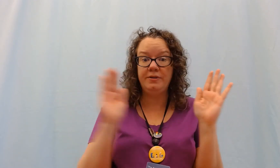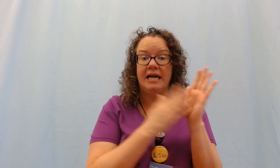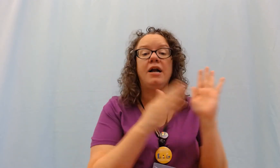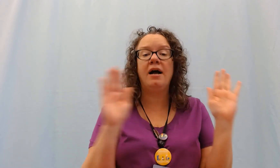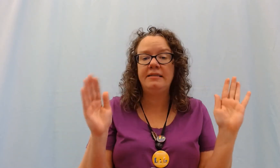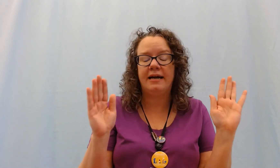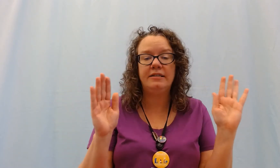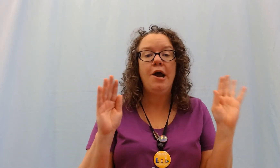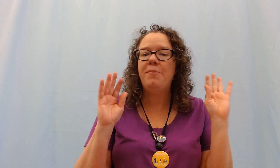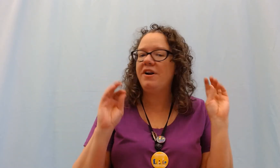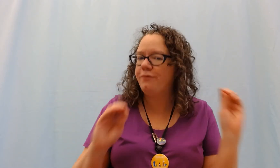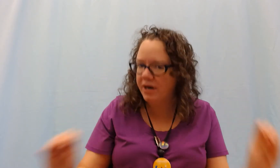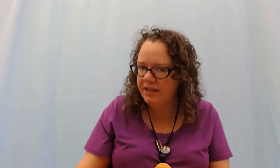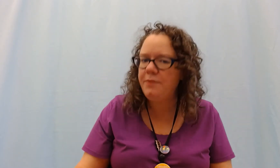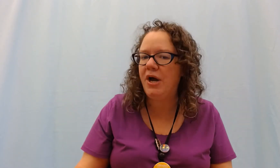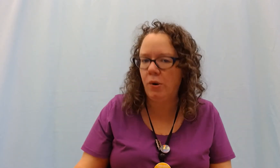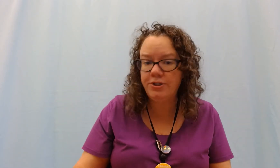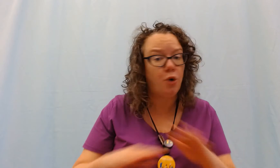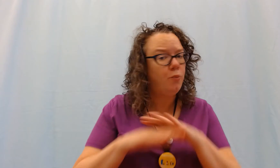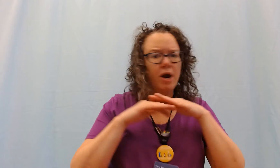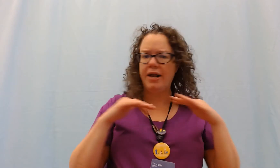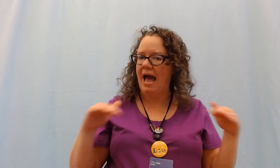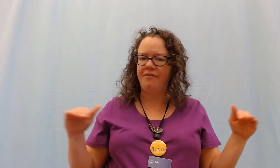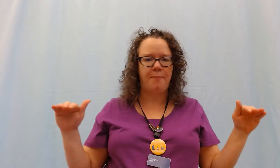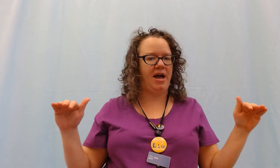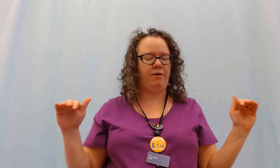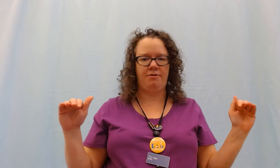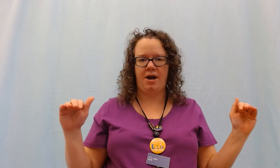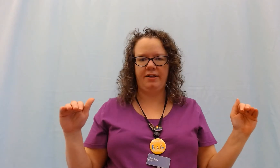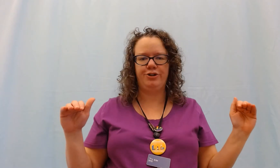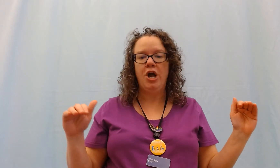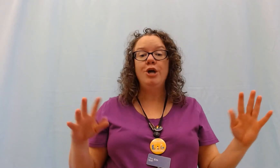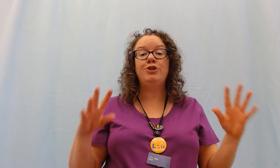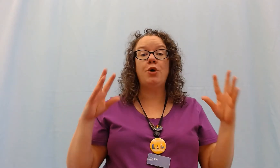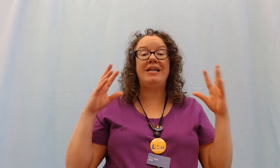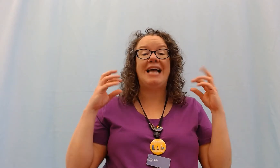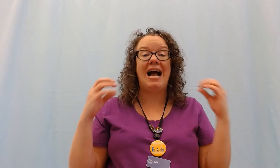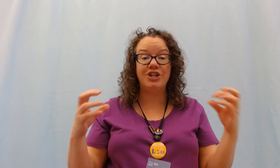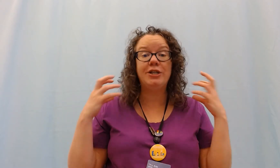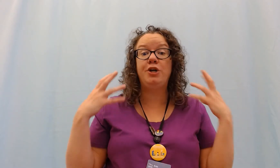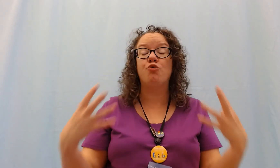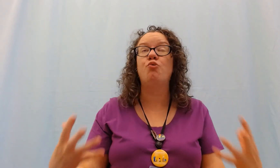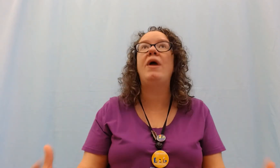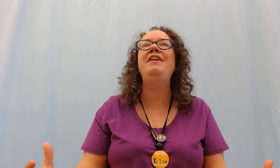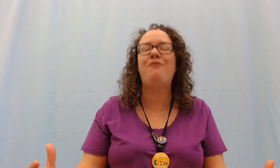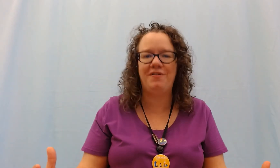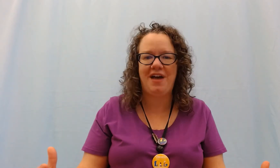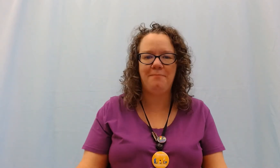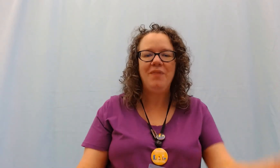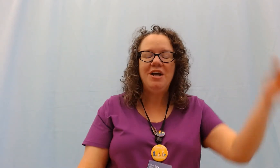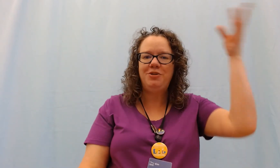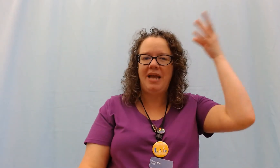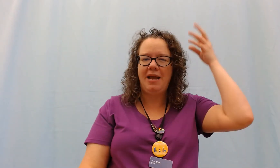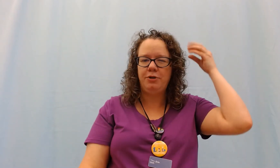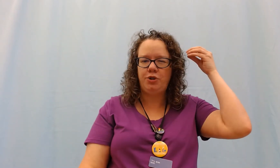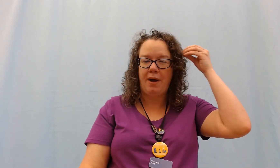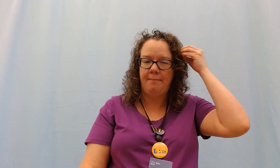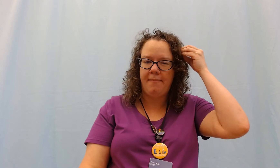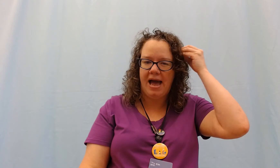that context. But if we're a little bit older, we already have that background knowledge. So it's actually great for them to be able to